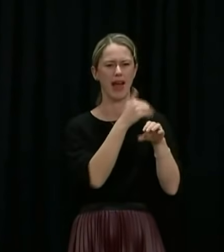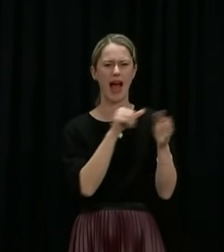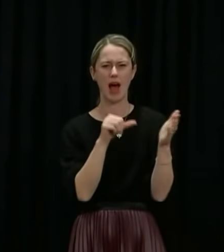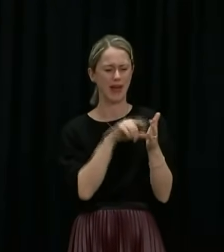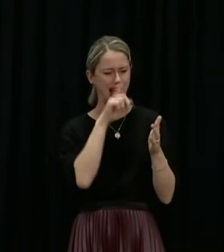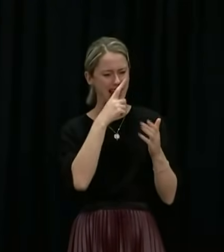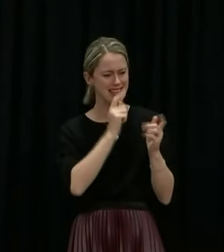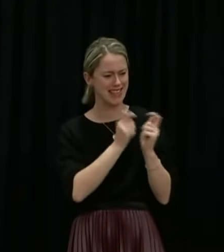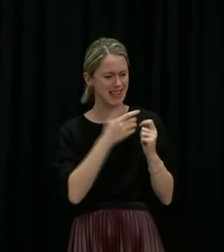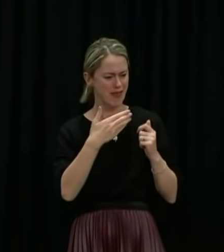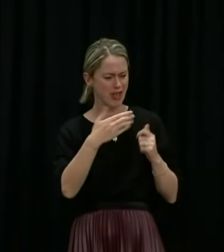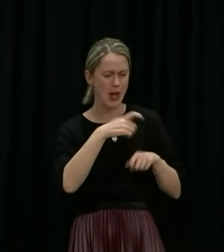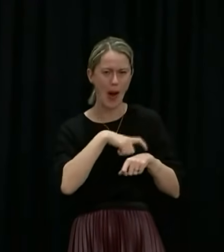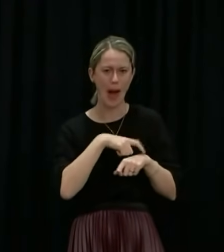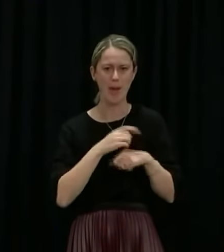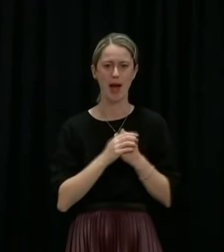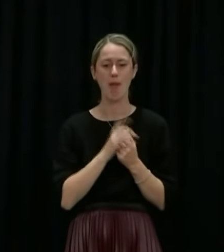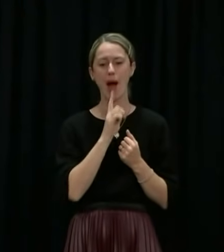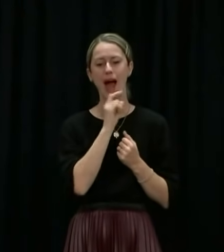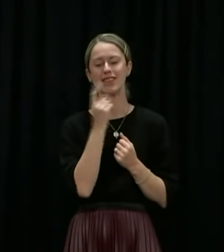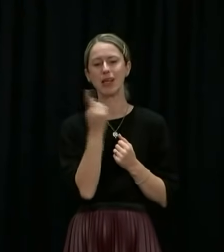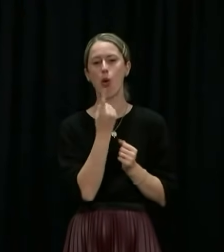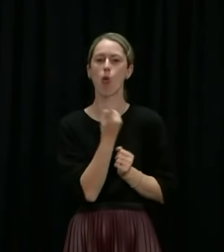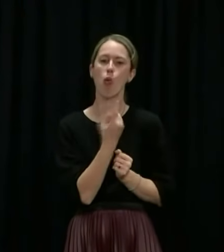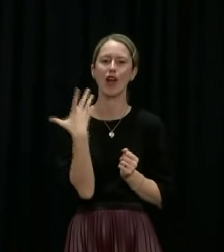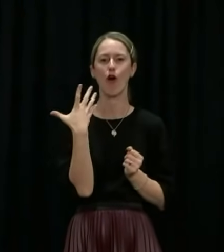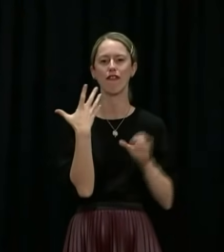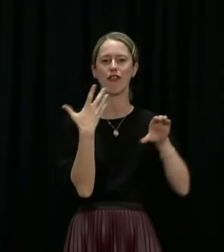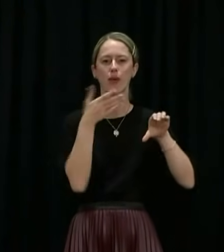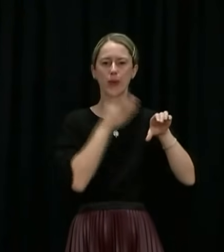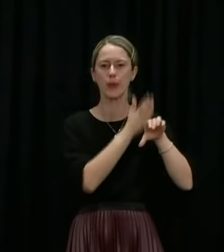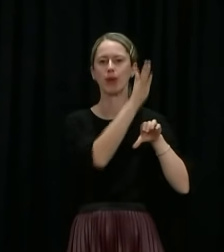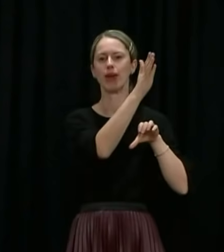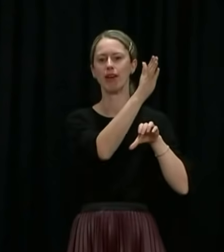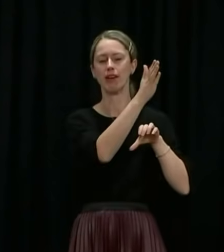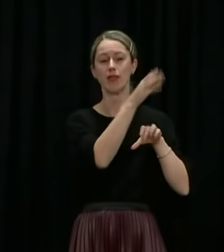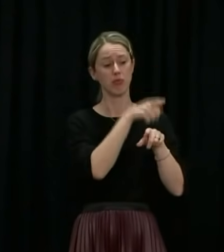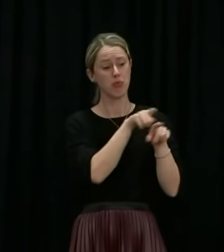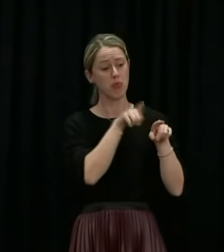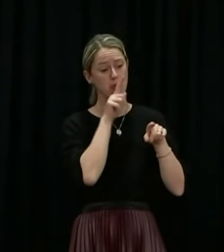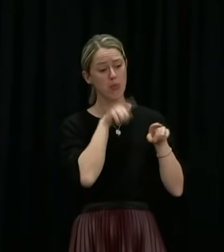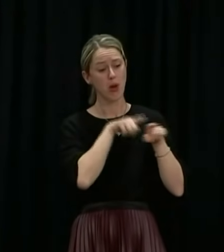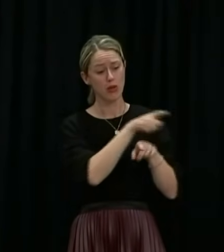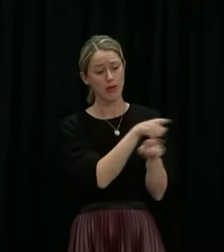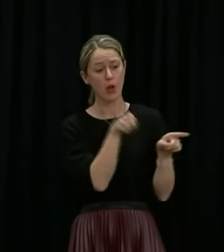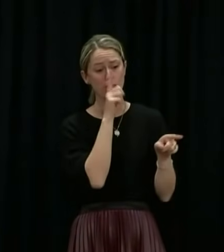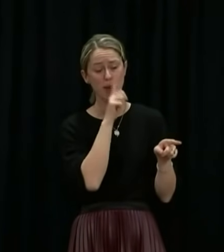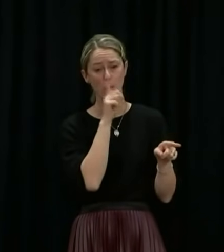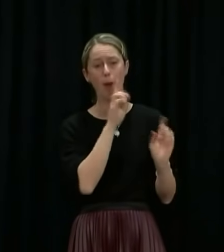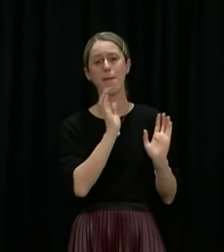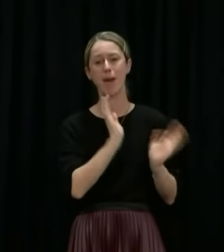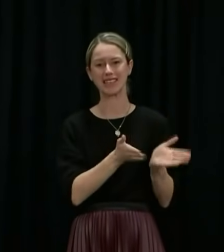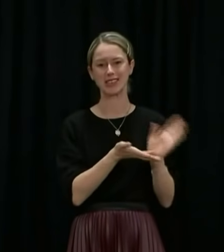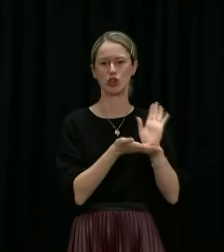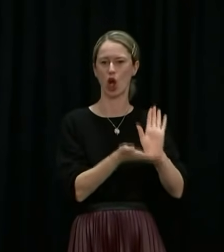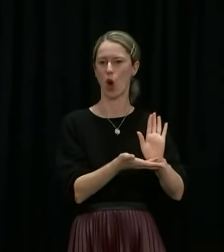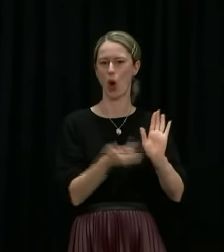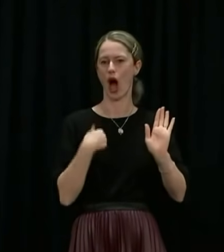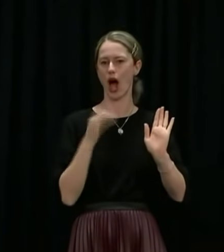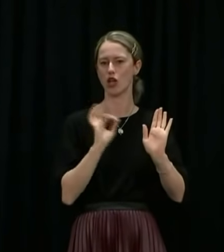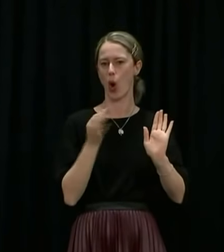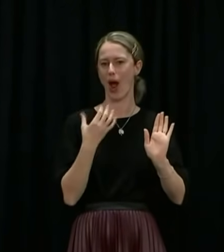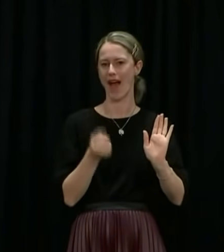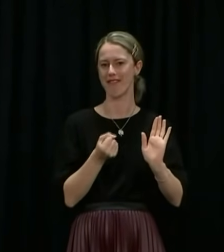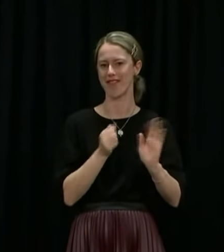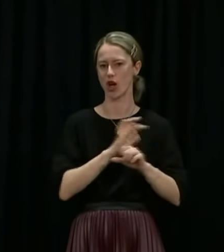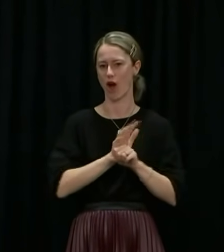around timing. For those who are doing a one-off border crossing, most of those people in that category need to produce a negative test before